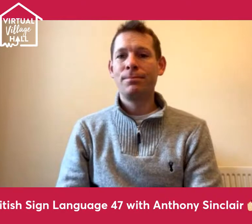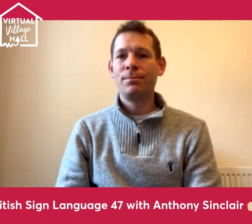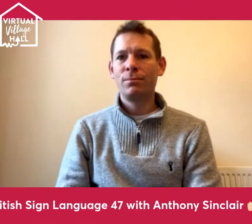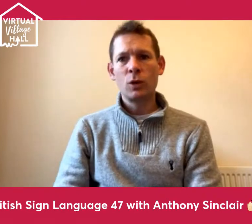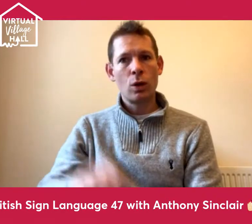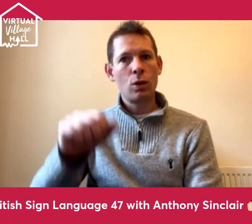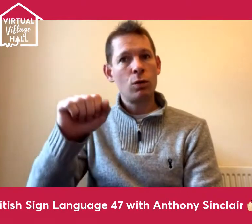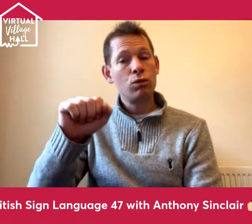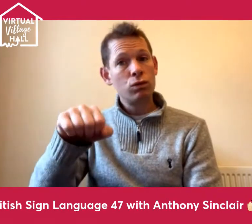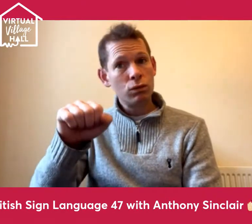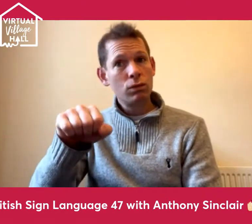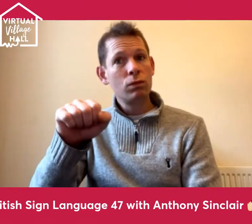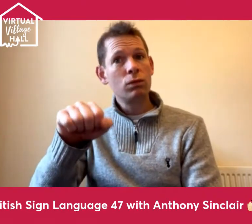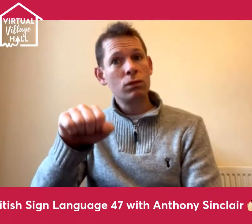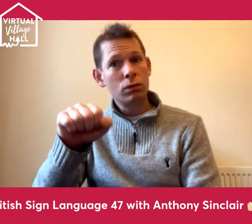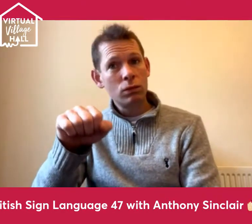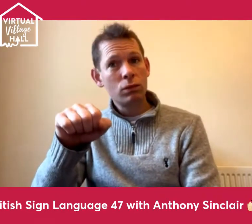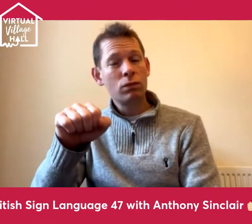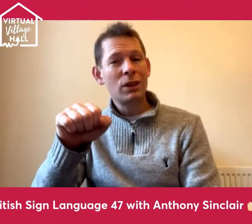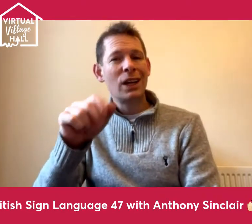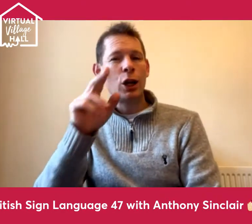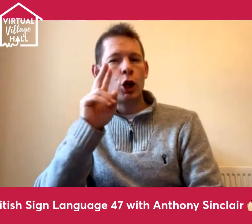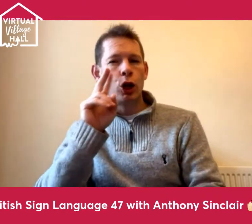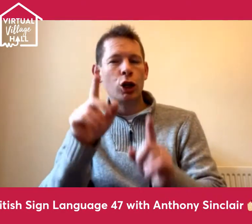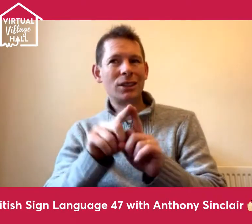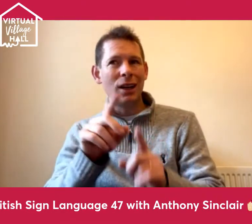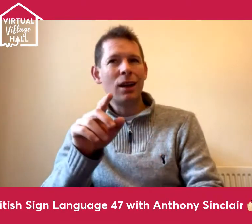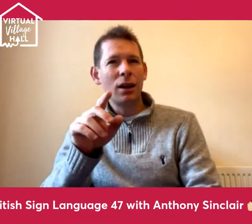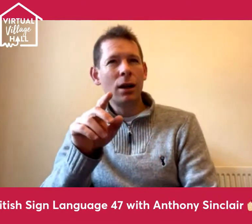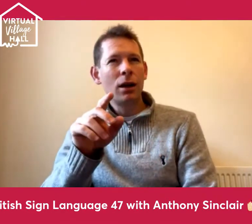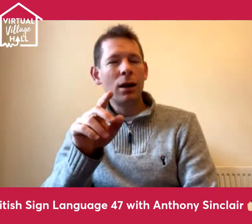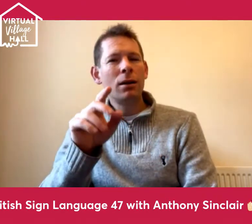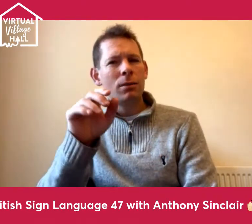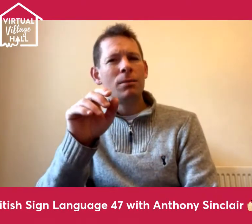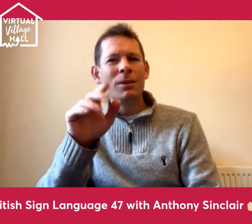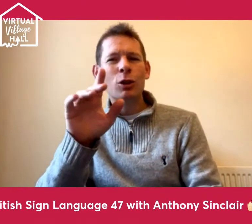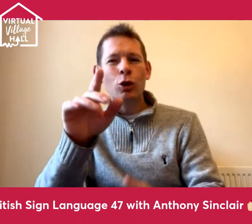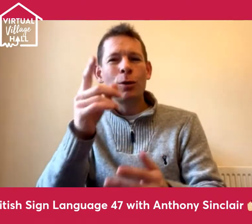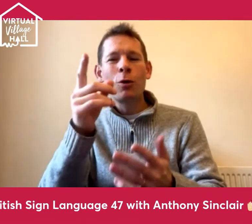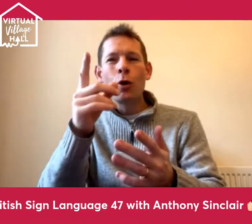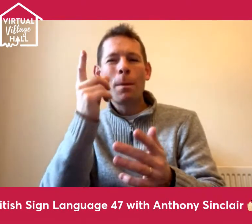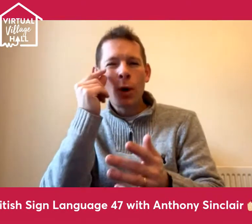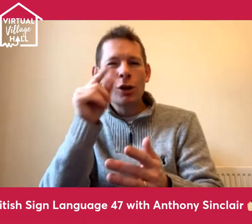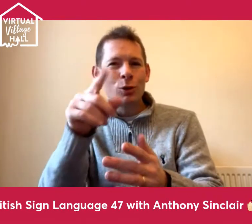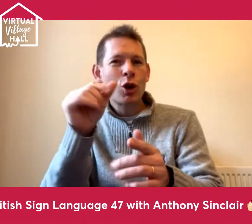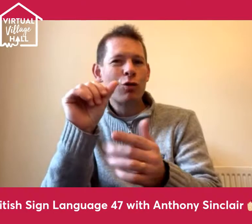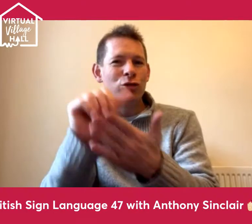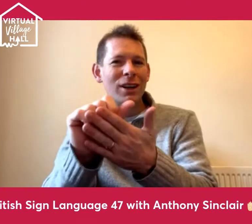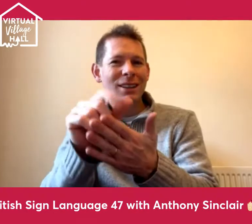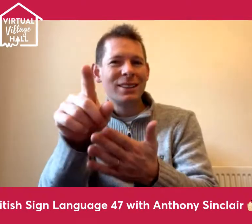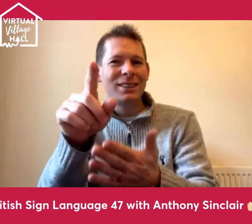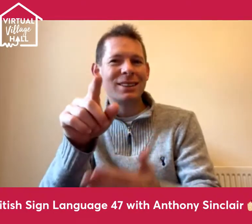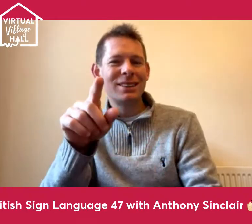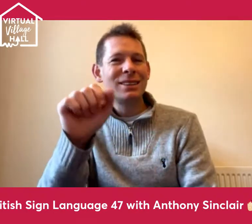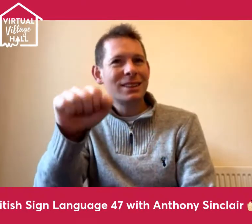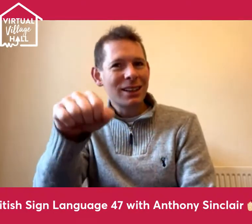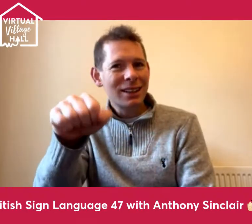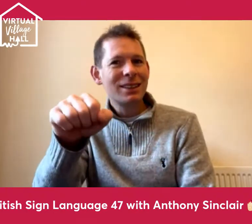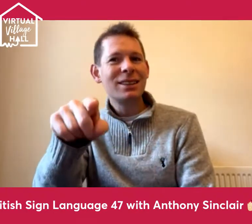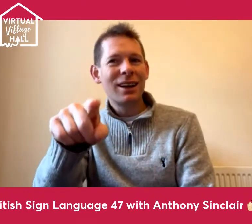nodding head. Or, yeah, maybe. It looks almost like, yeah, could be, possible. You could be right, possibly.